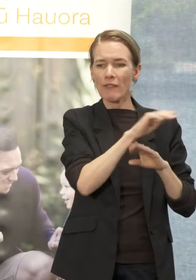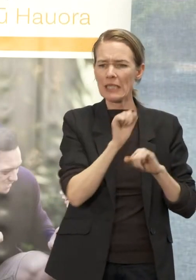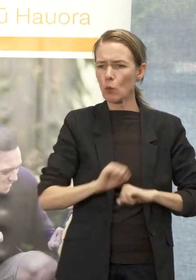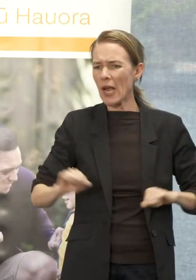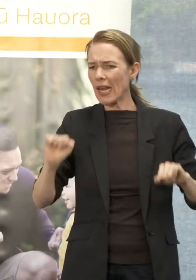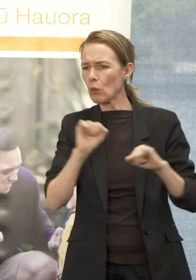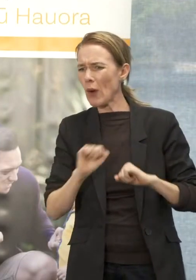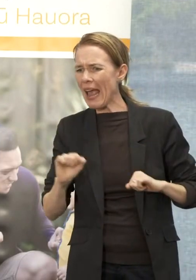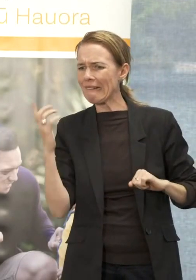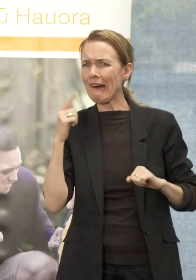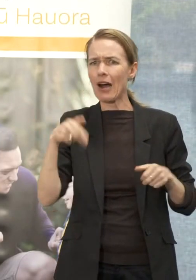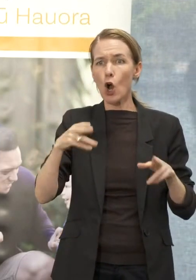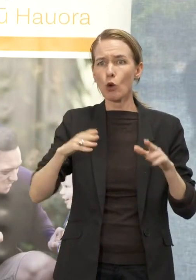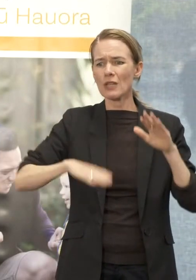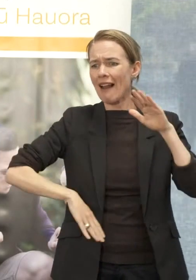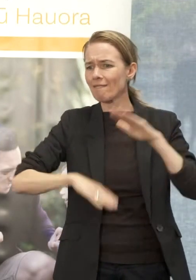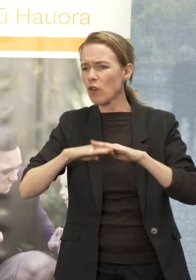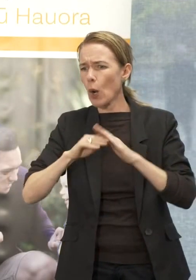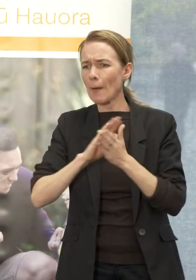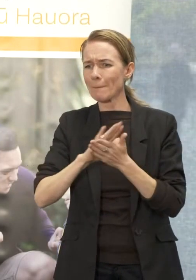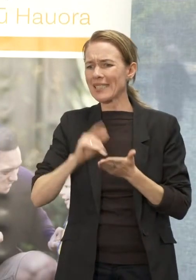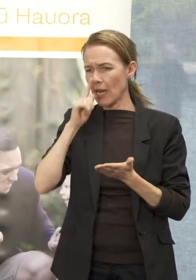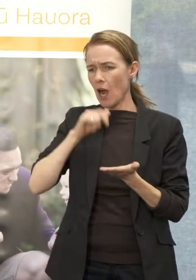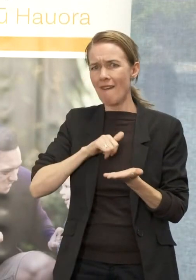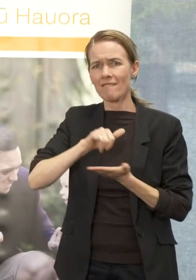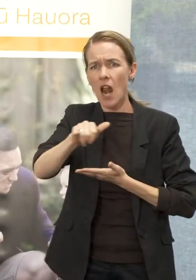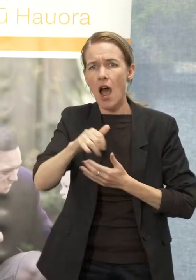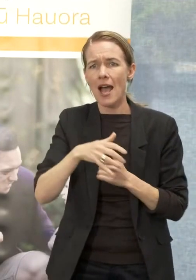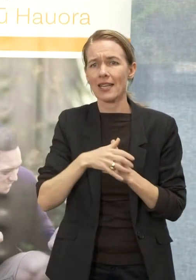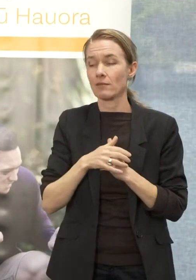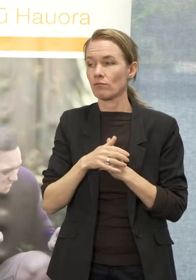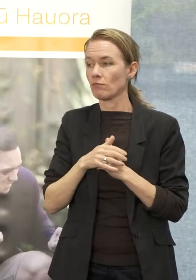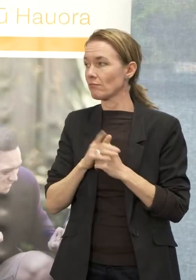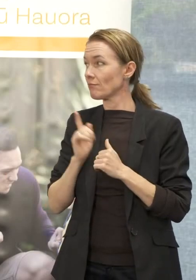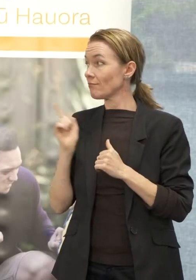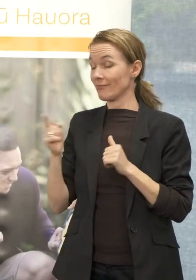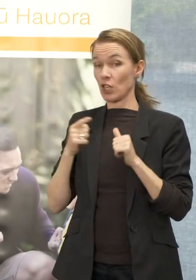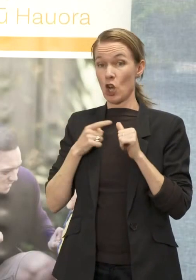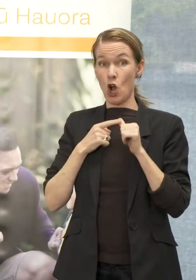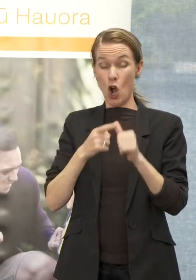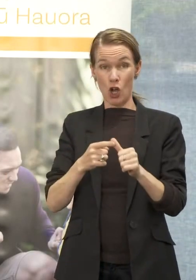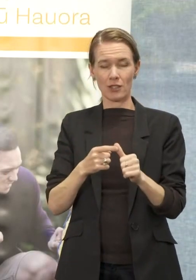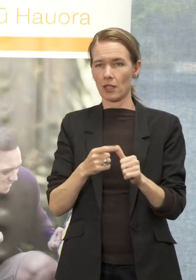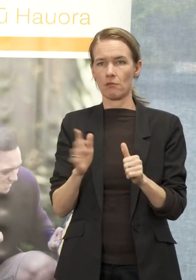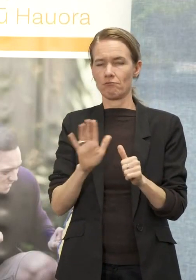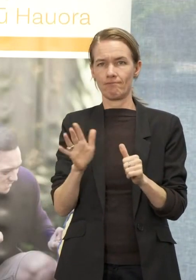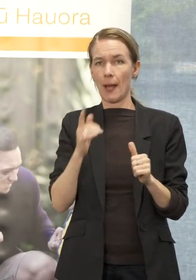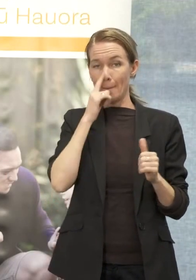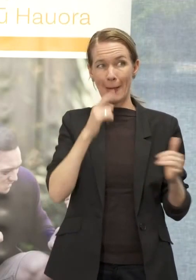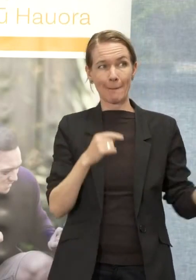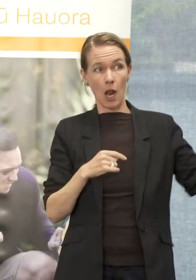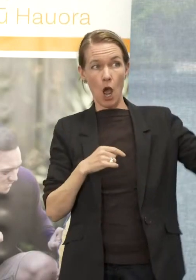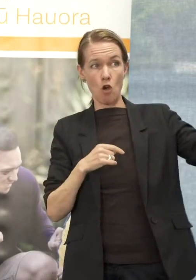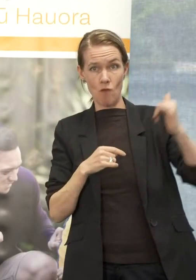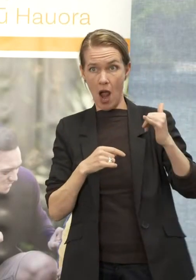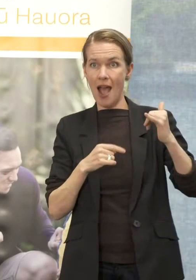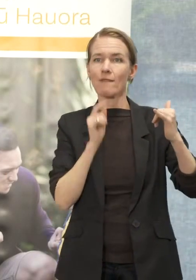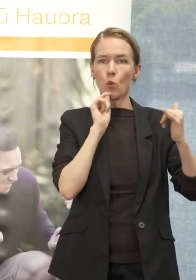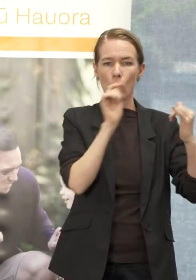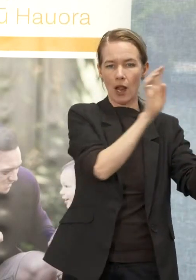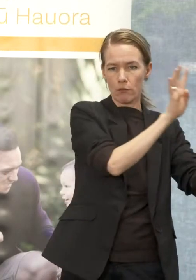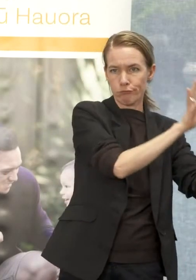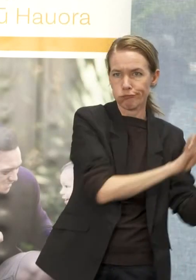people get into managed isolation here at all? Well, not when they come into the country from overseas. They're straight into